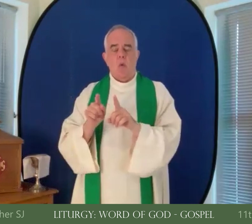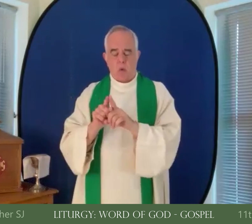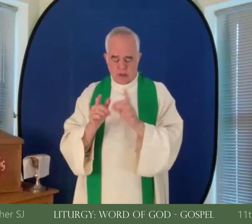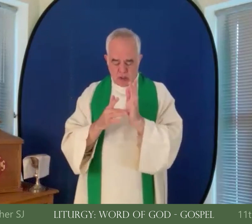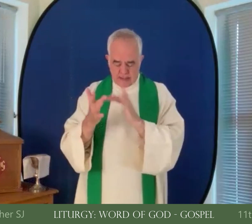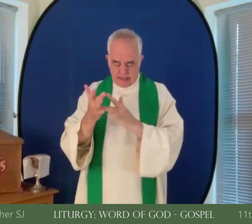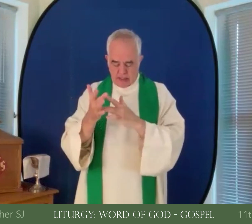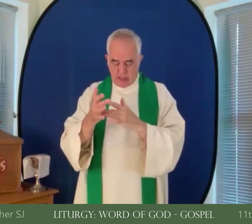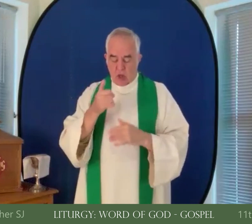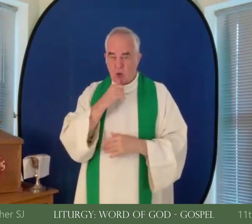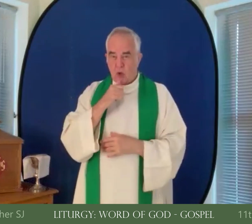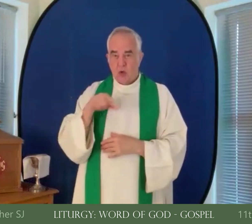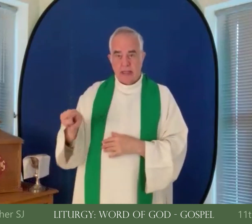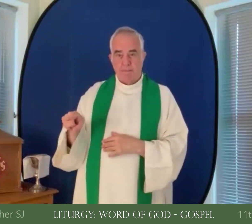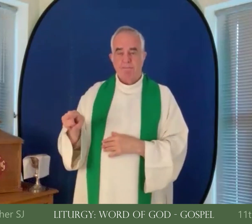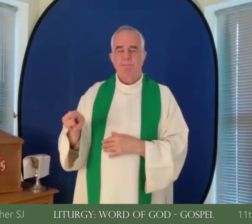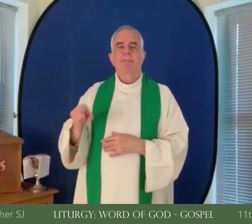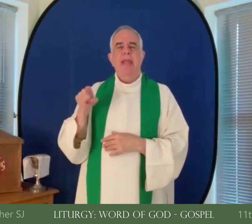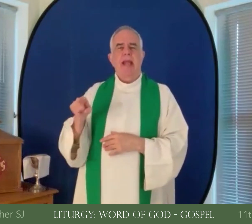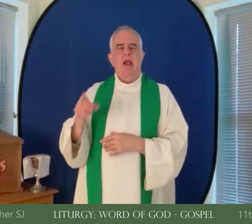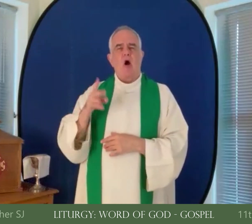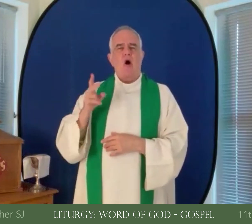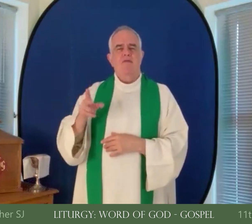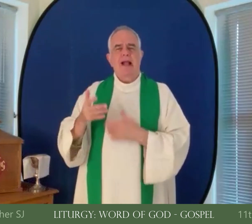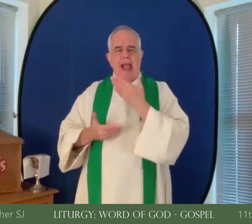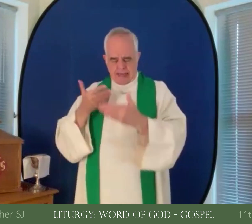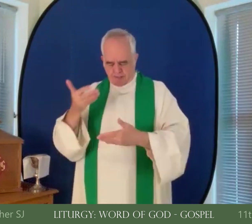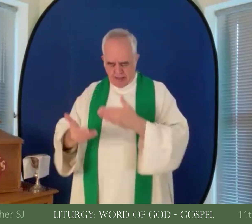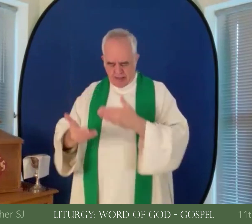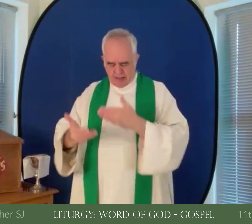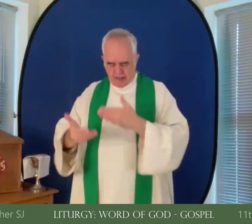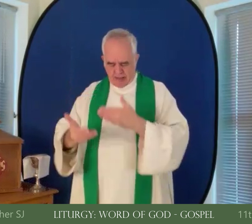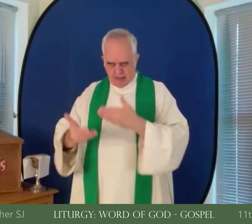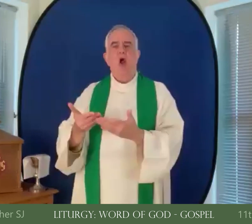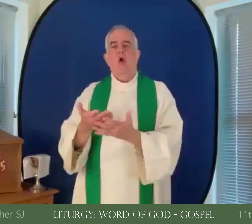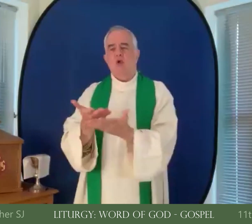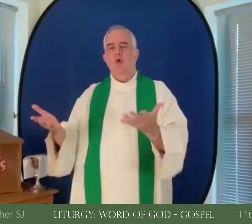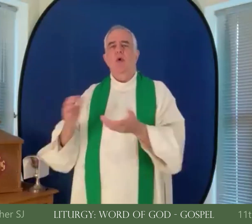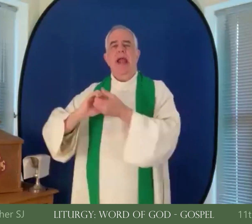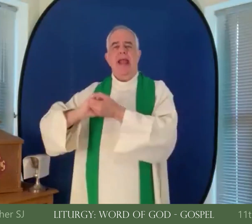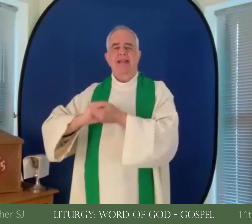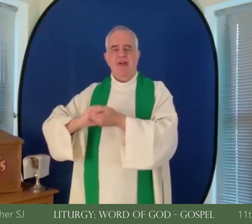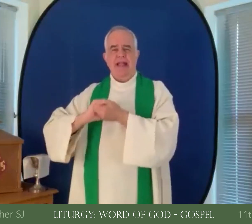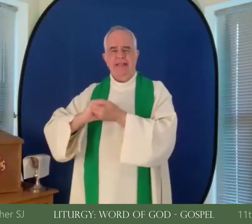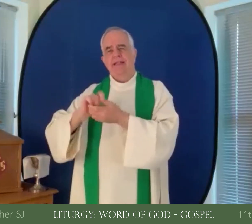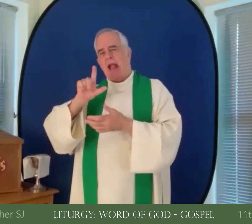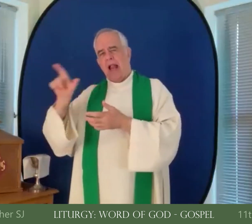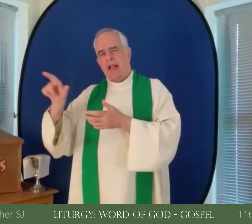when Jesus used them, he often explained to his friends